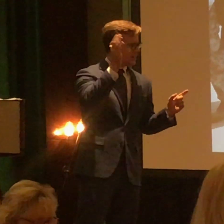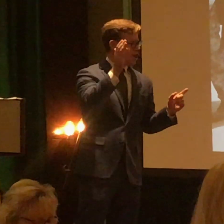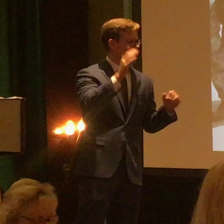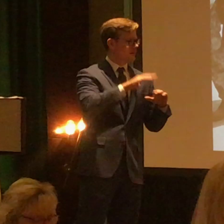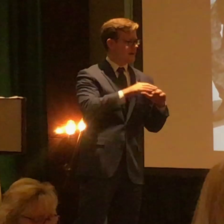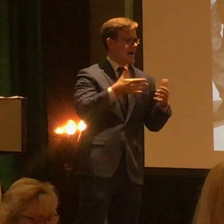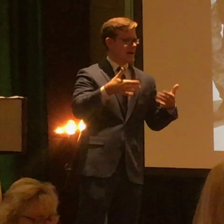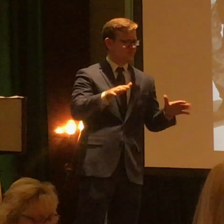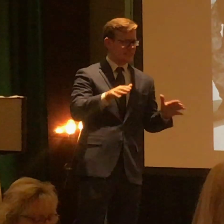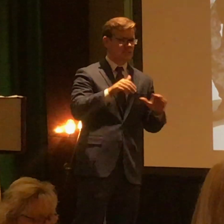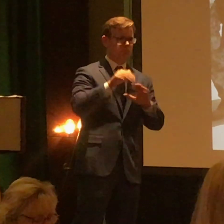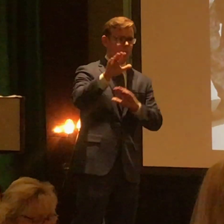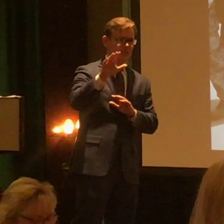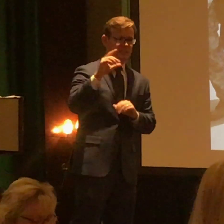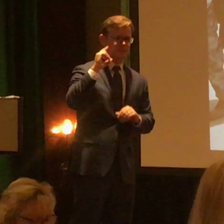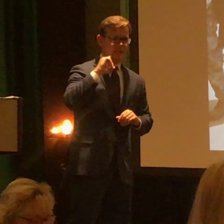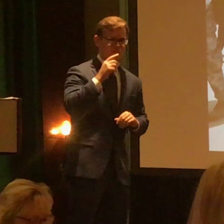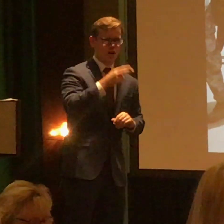up on the hill,